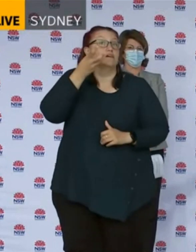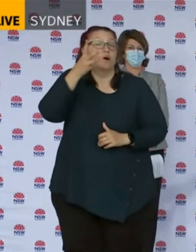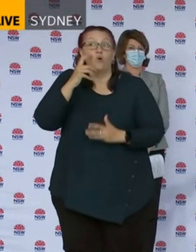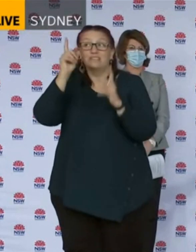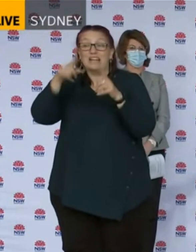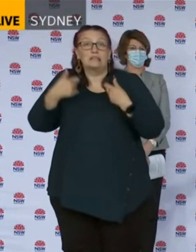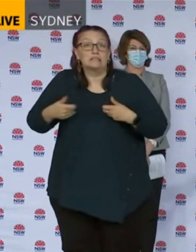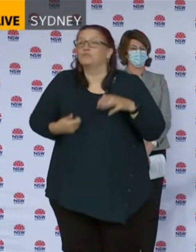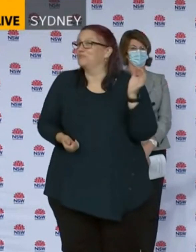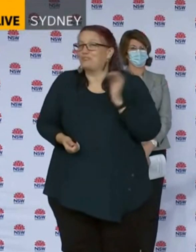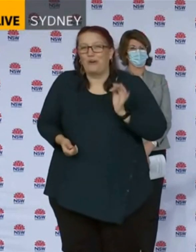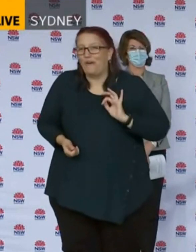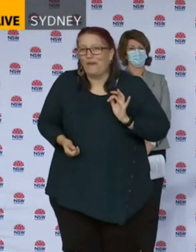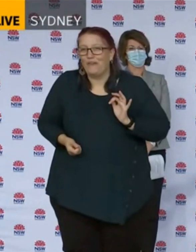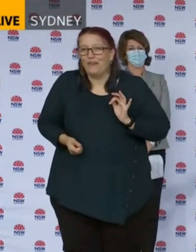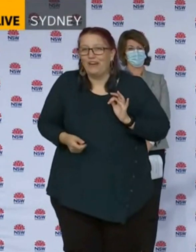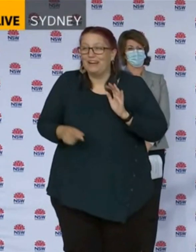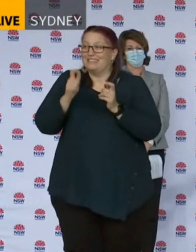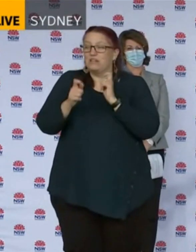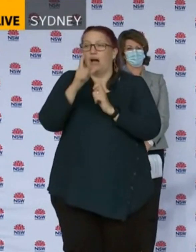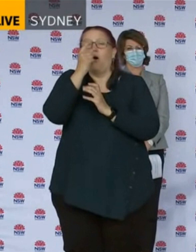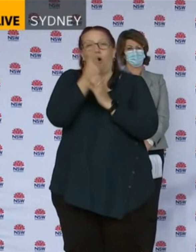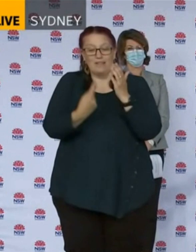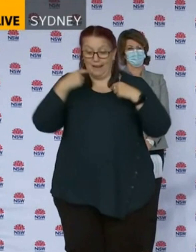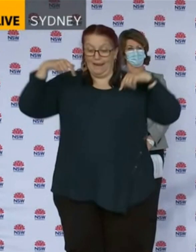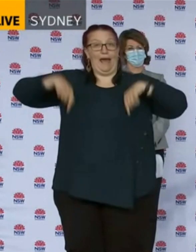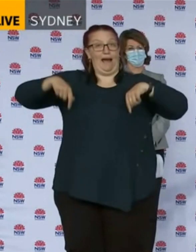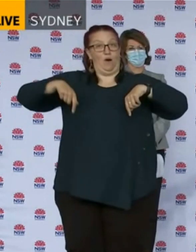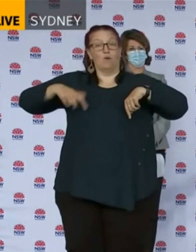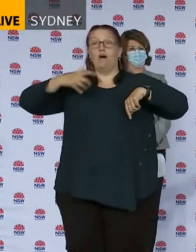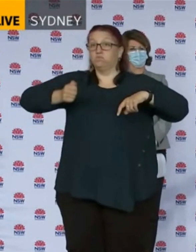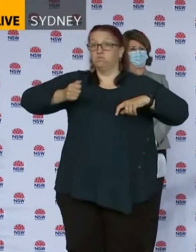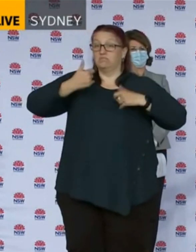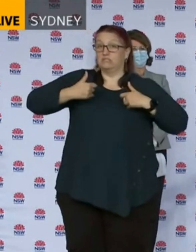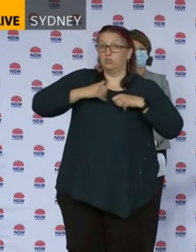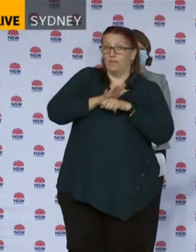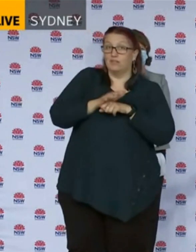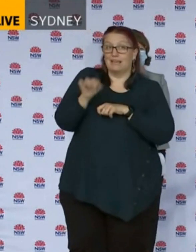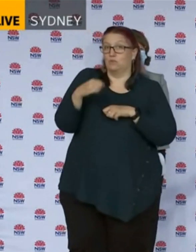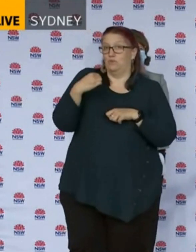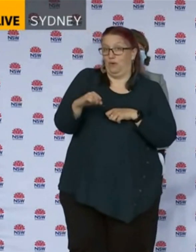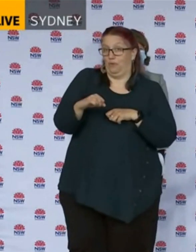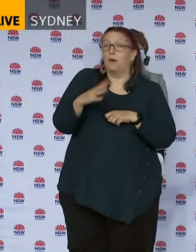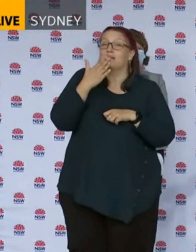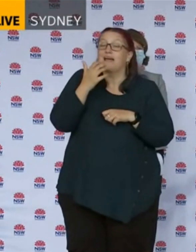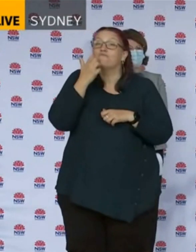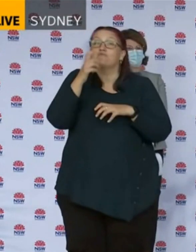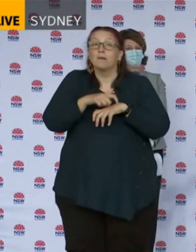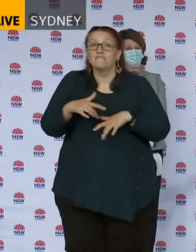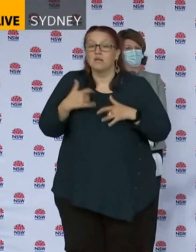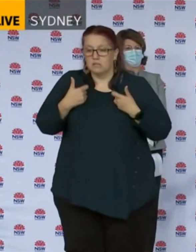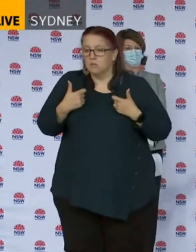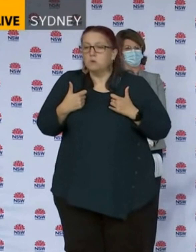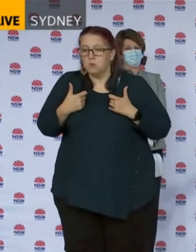back when they've got subsequent symptoms to get tested, but that is going to be an important component of the response. We have 2 cases